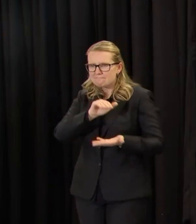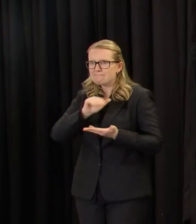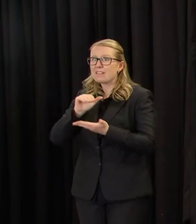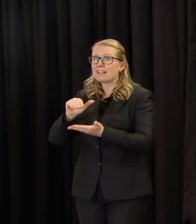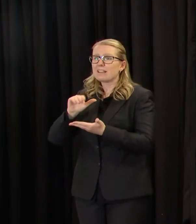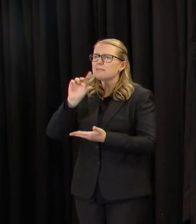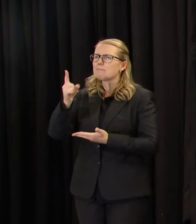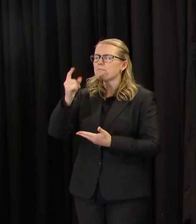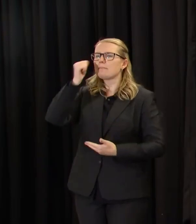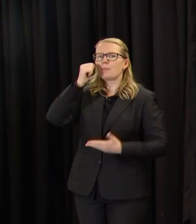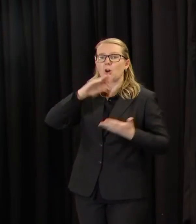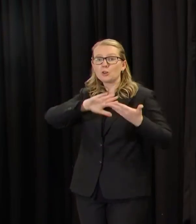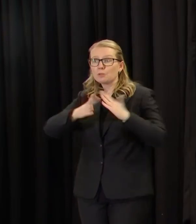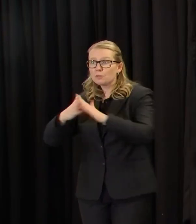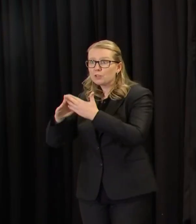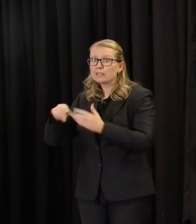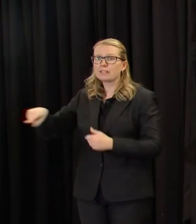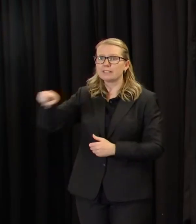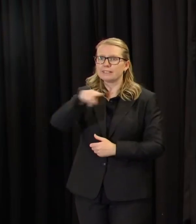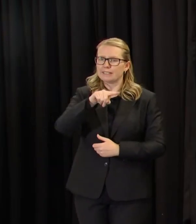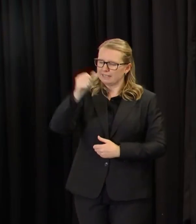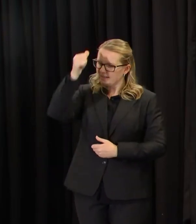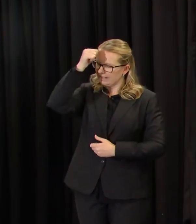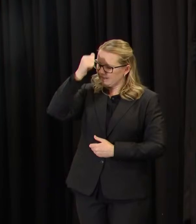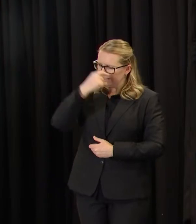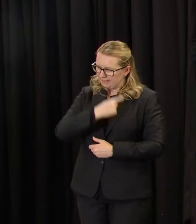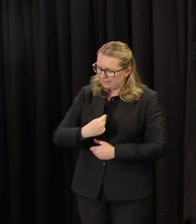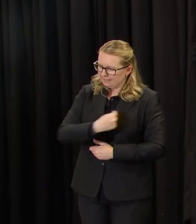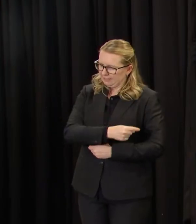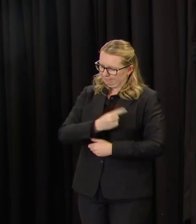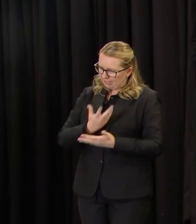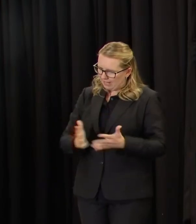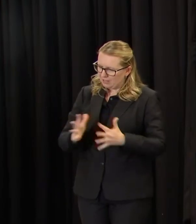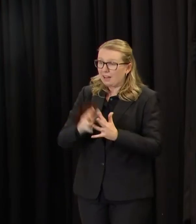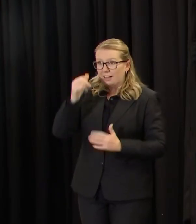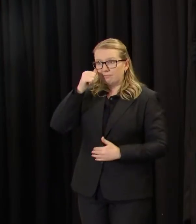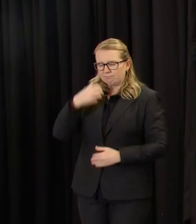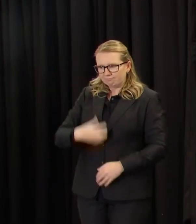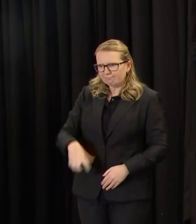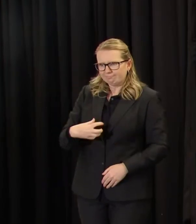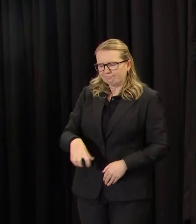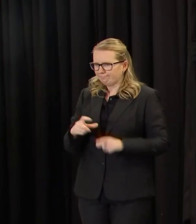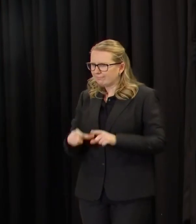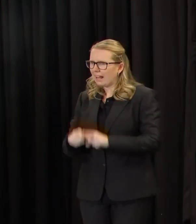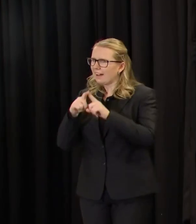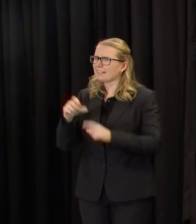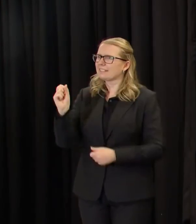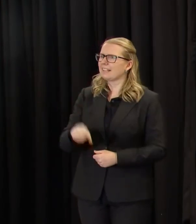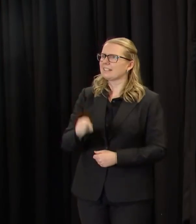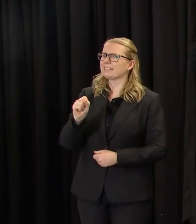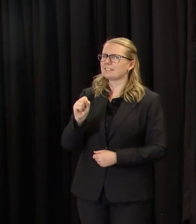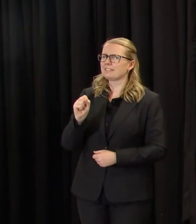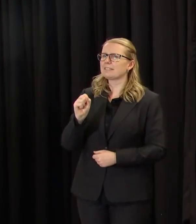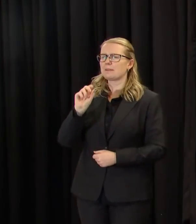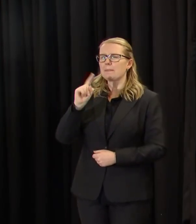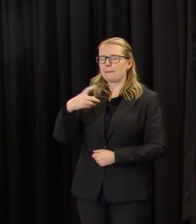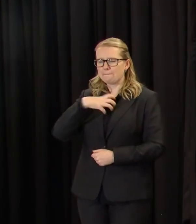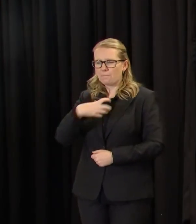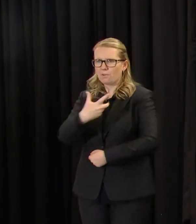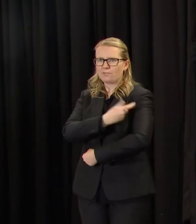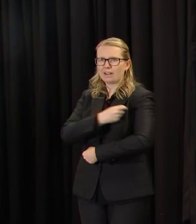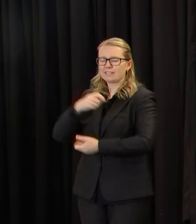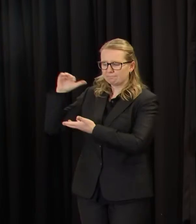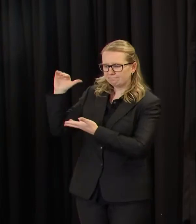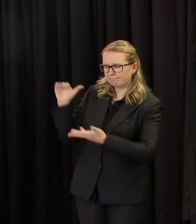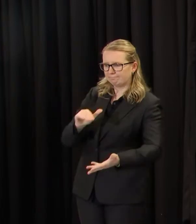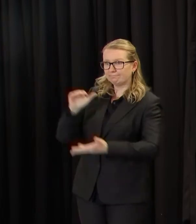done, even though it hurts a lot. But also the notion that more vaccines are coming. And